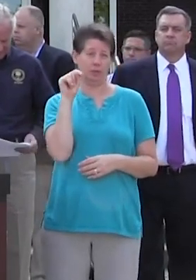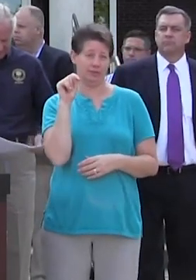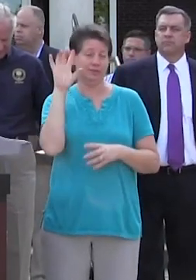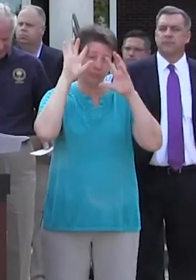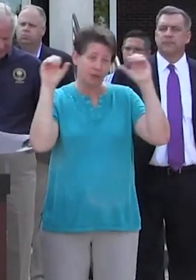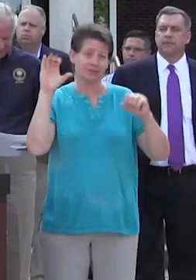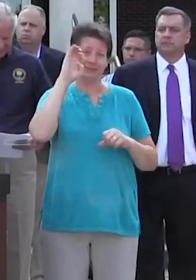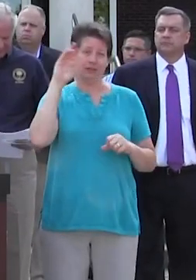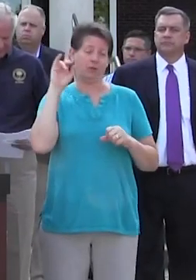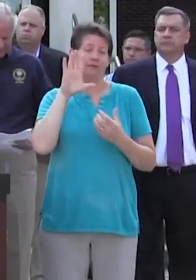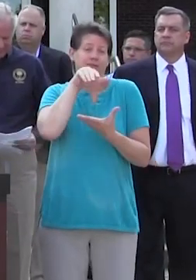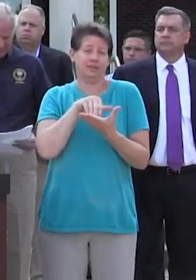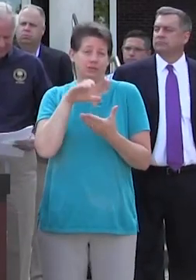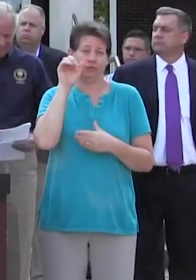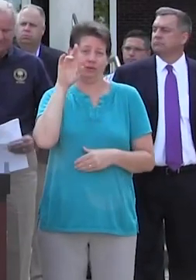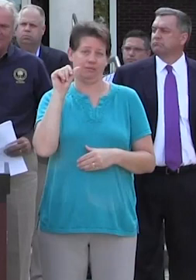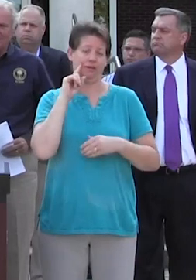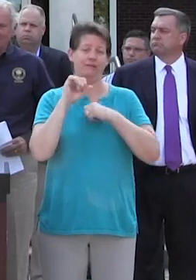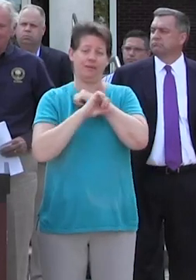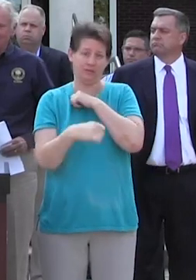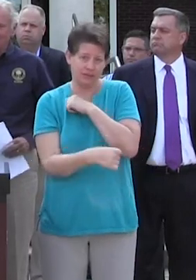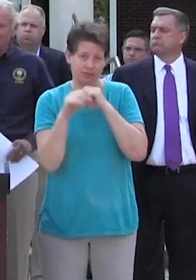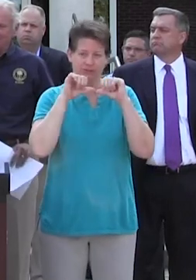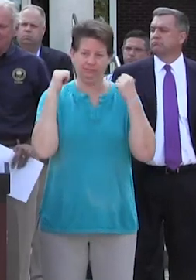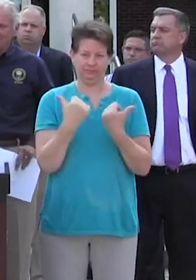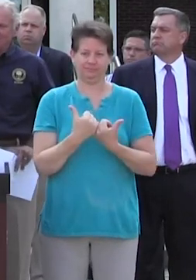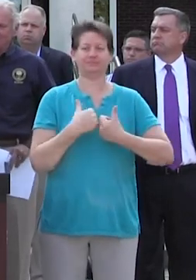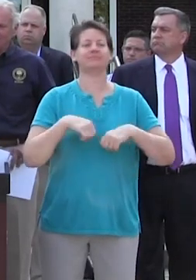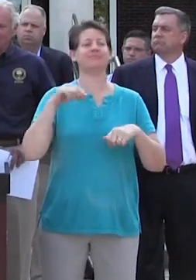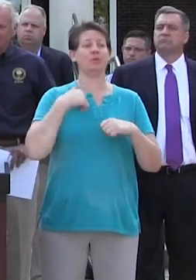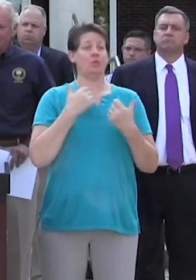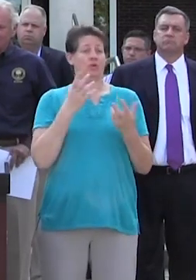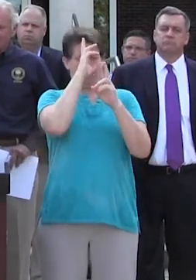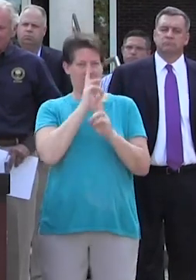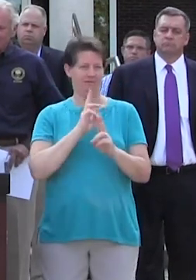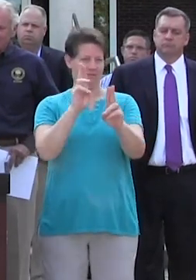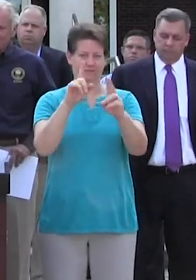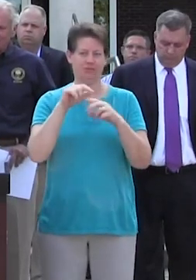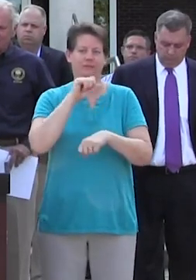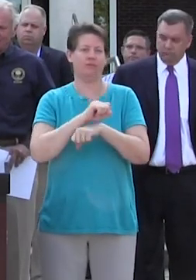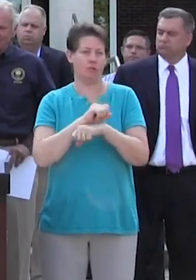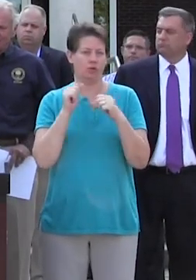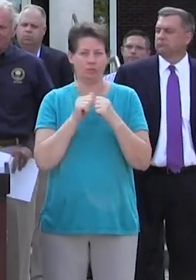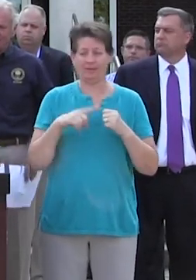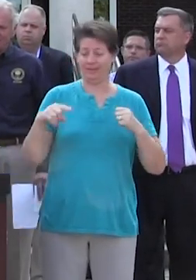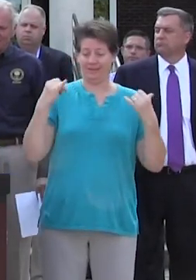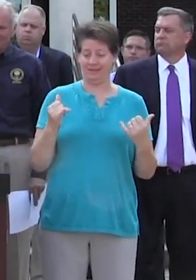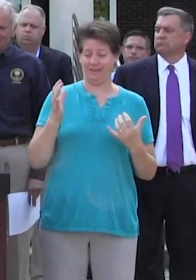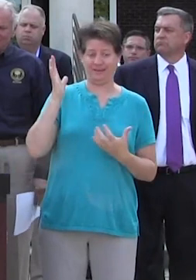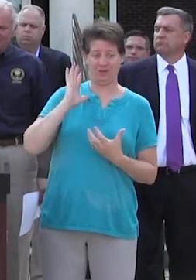Central Carolina Community Foundation. We at the foundation are honored to have worked with now Ambassador,